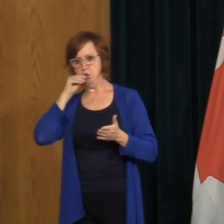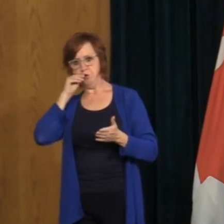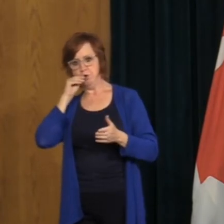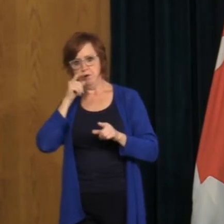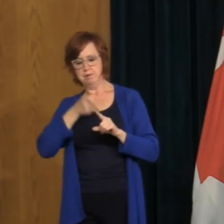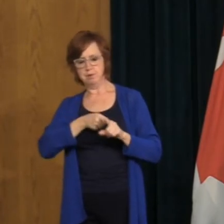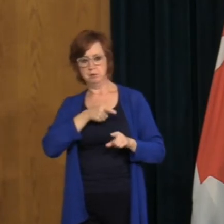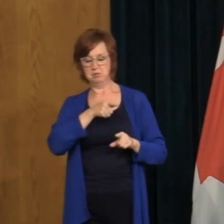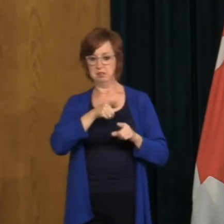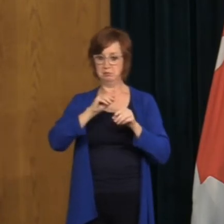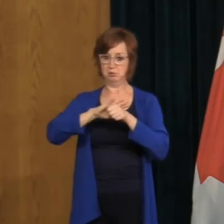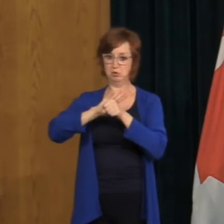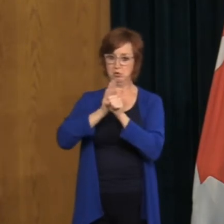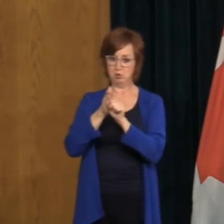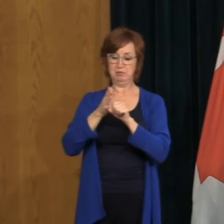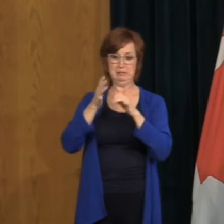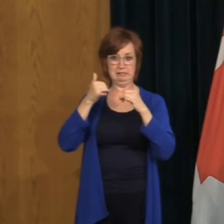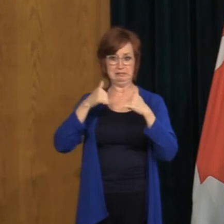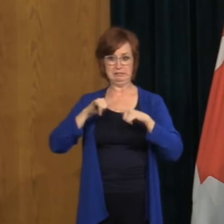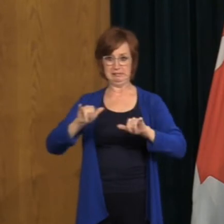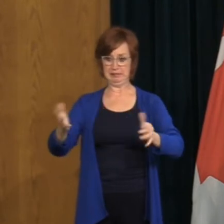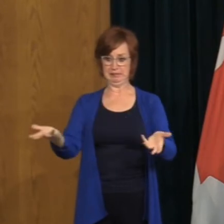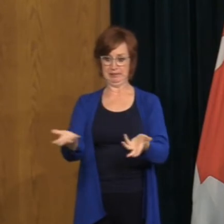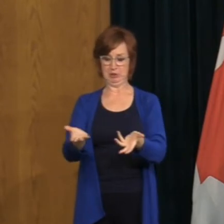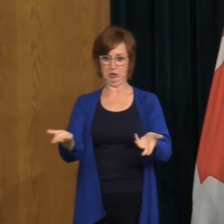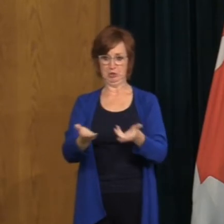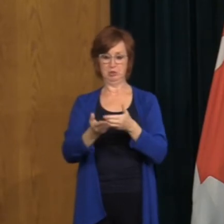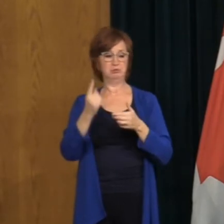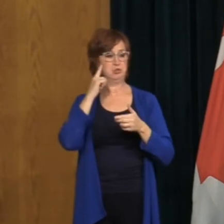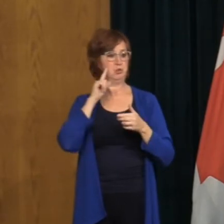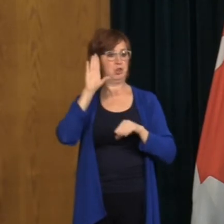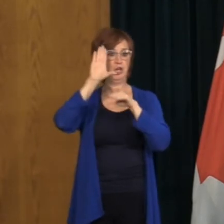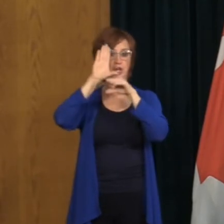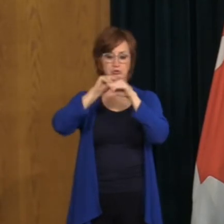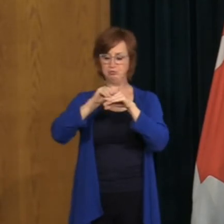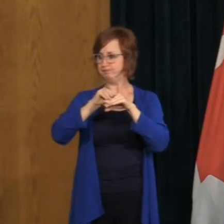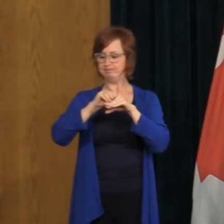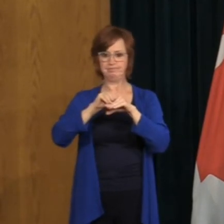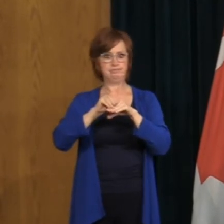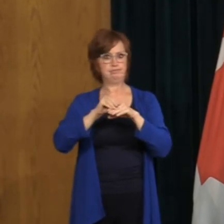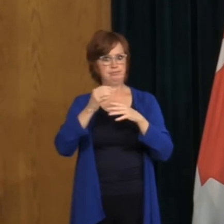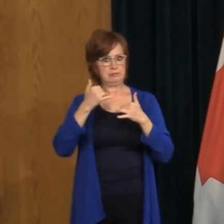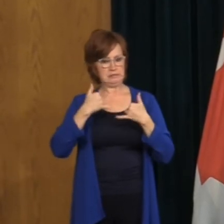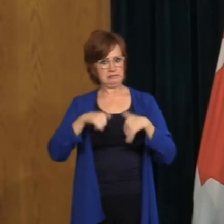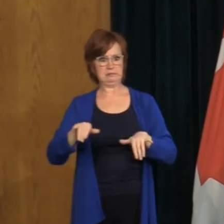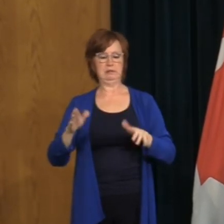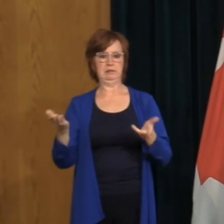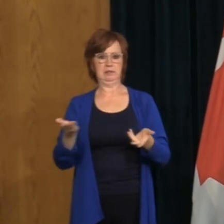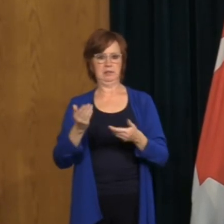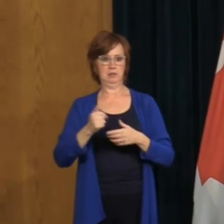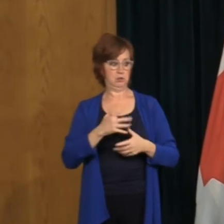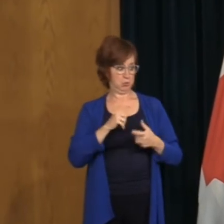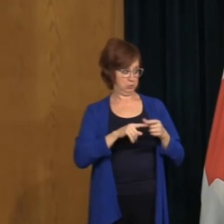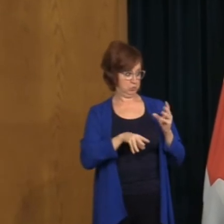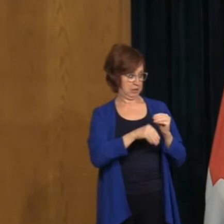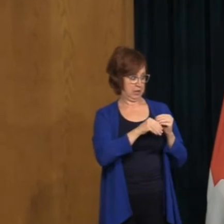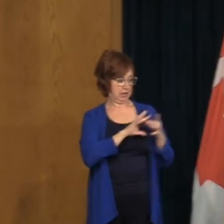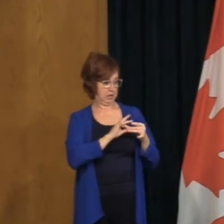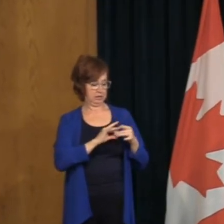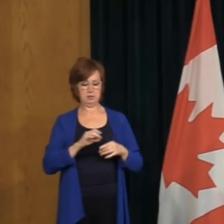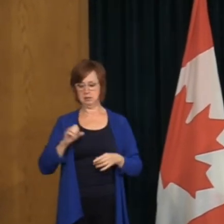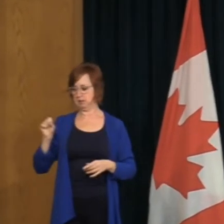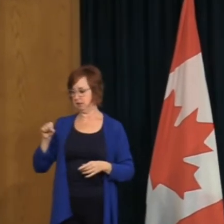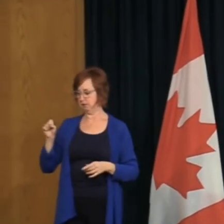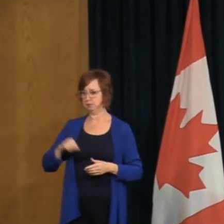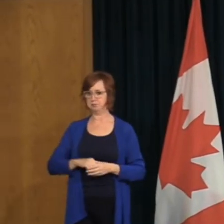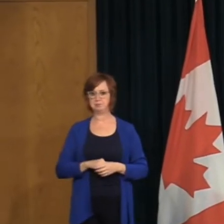to the public health guidelines recommendations that are put in place by Dr. Shahab. Do you have anything to add to that, Doctor? The only thing I would say is that